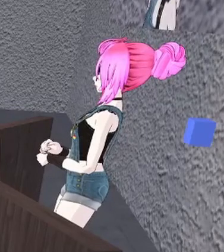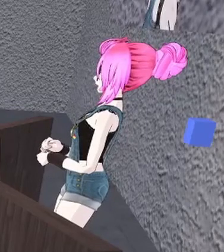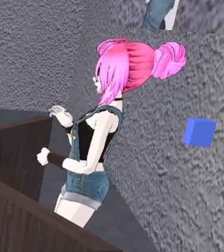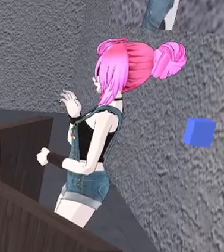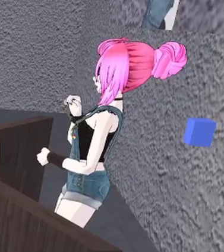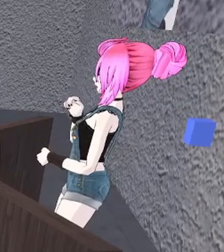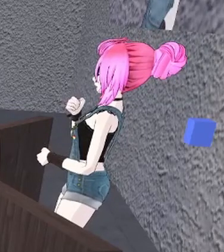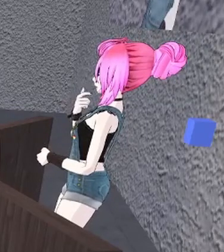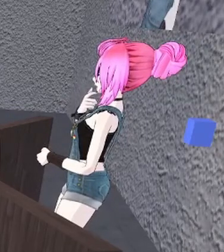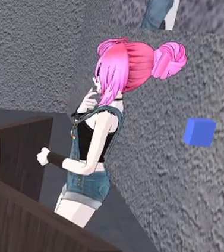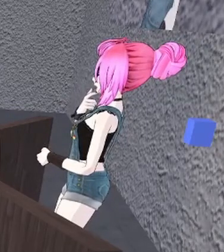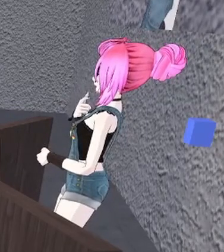Are you talking? Your mic's muted.